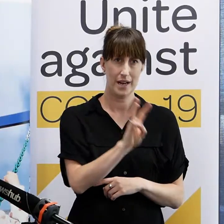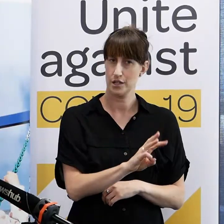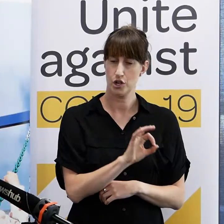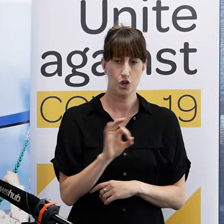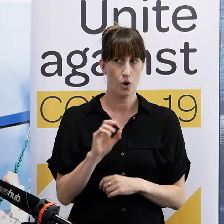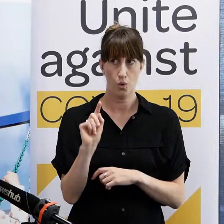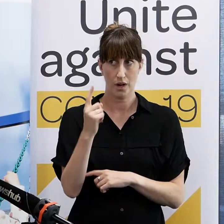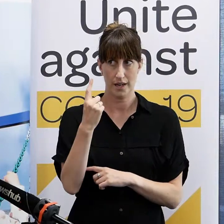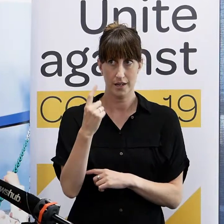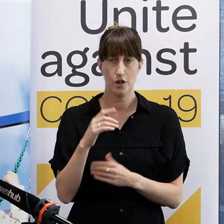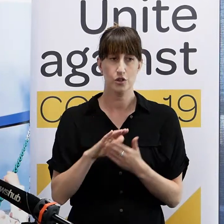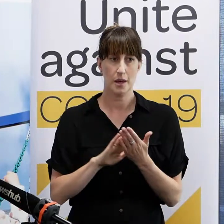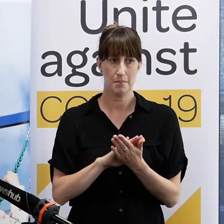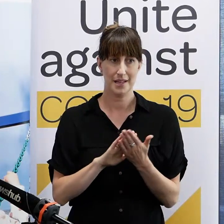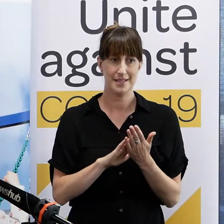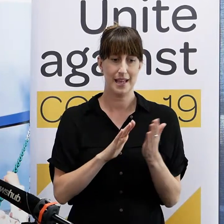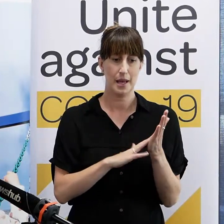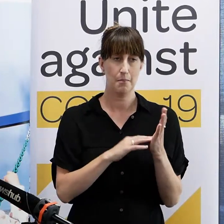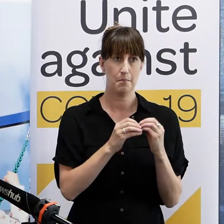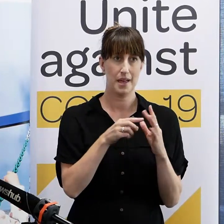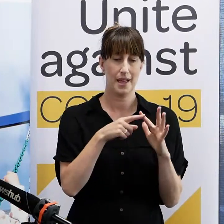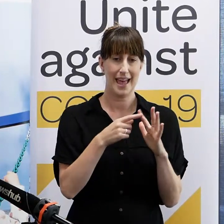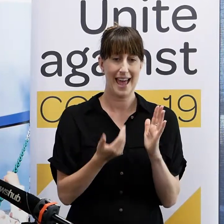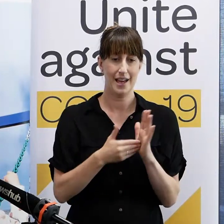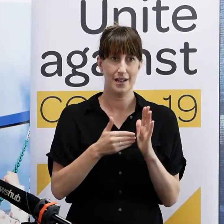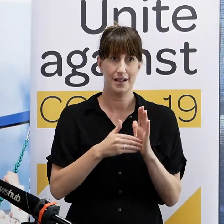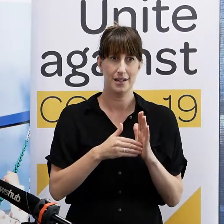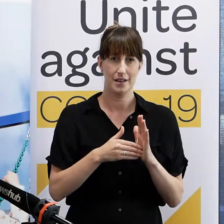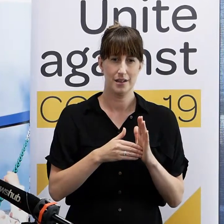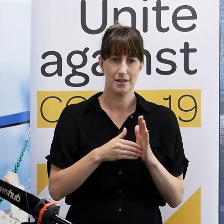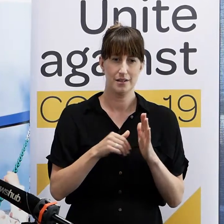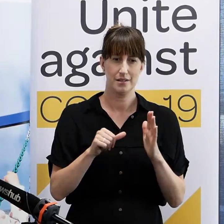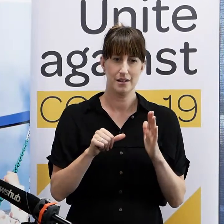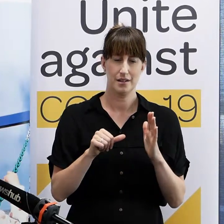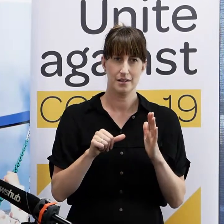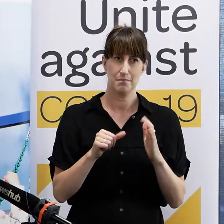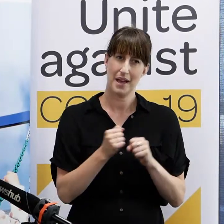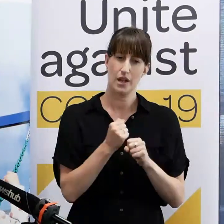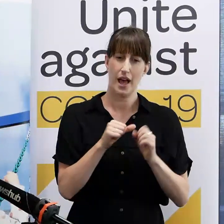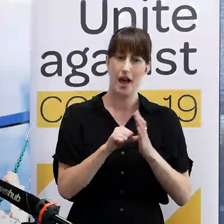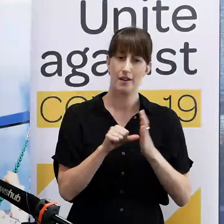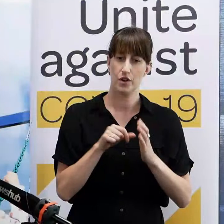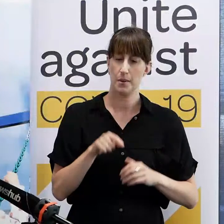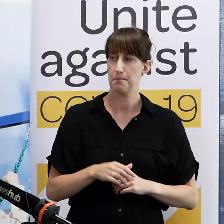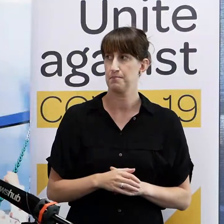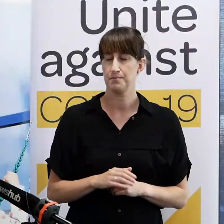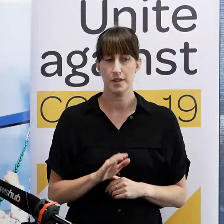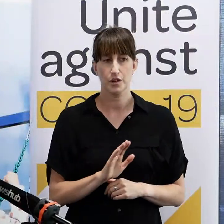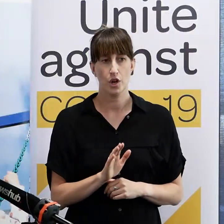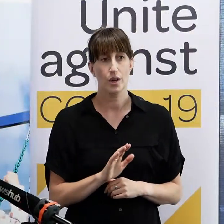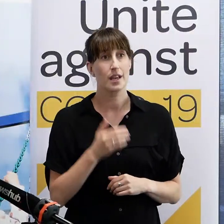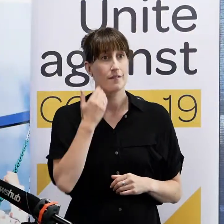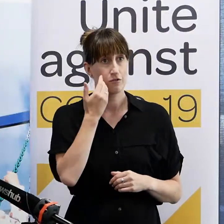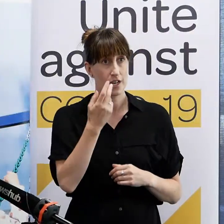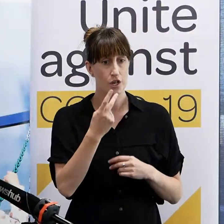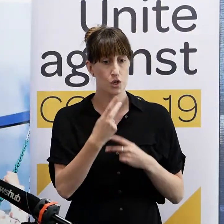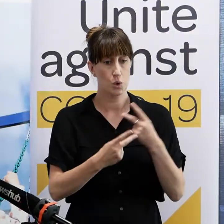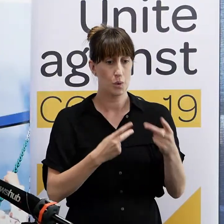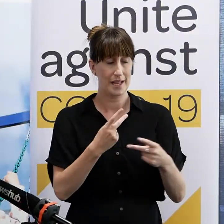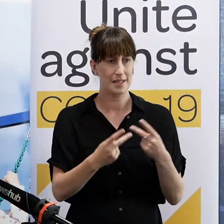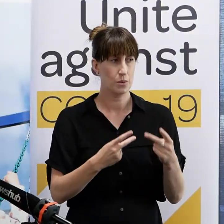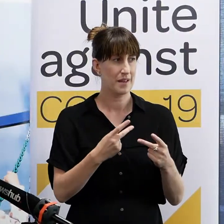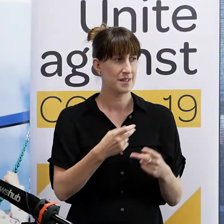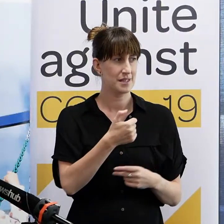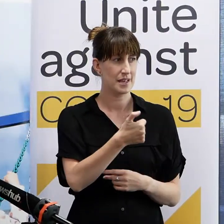score. Not quite. We have over 6,000 people returning every 2 weeks to New Zealand through